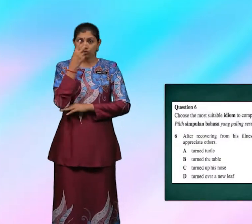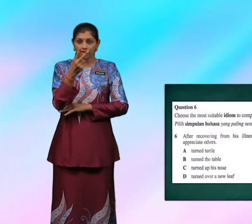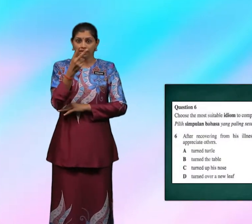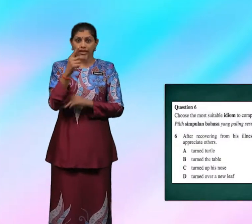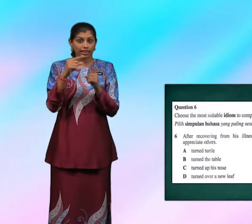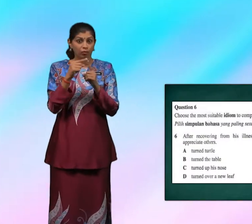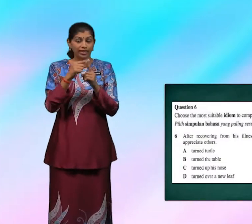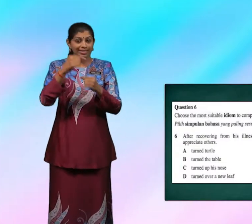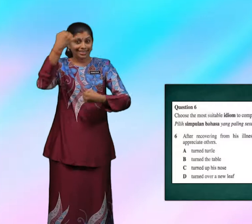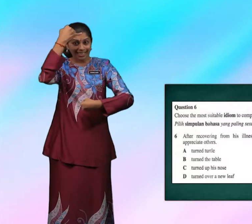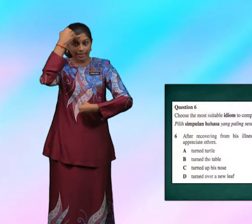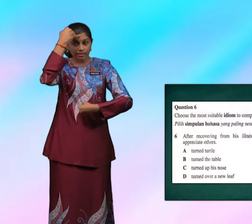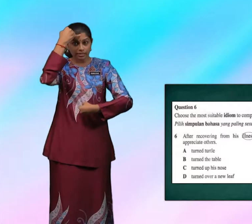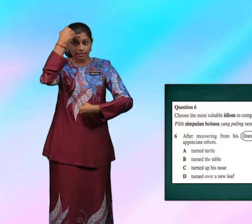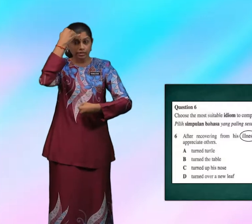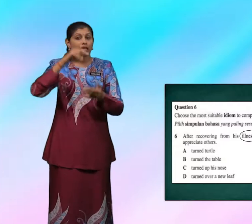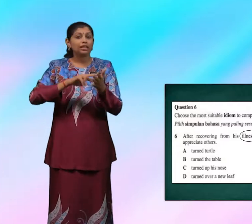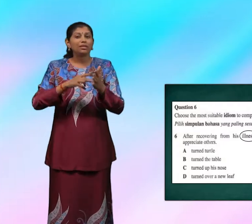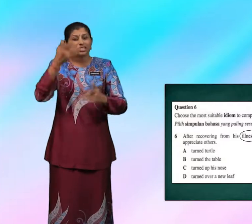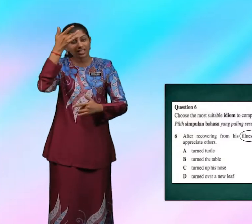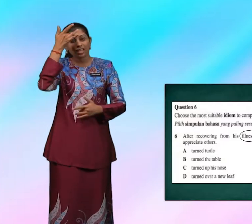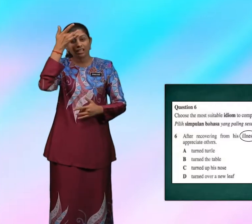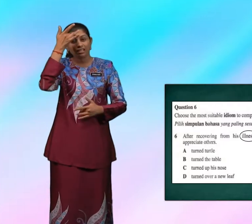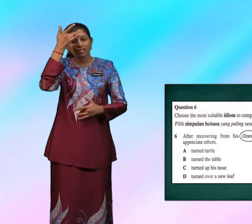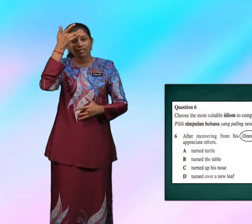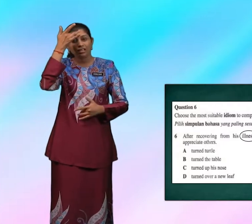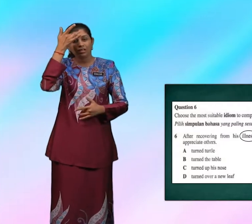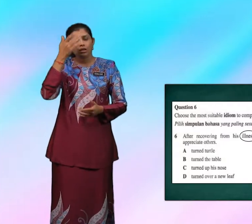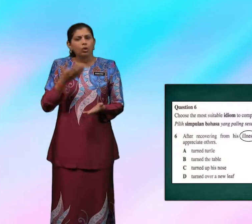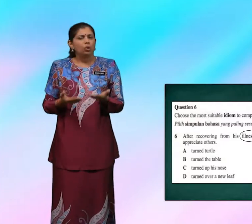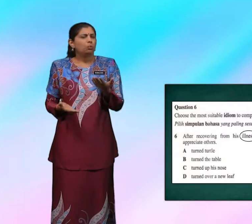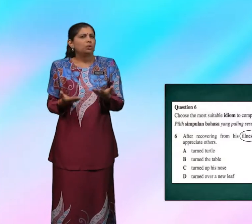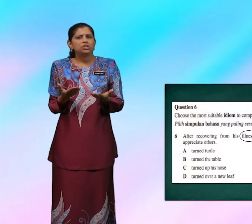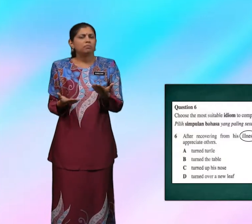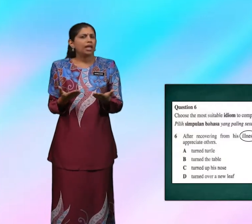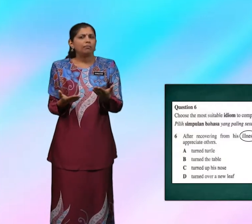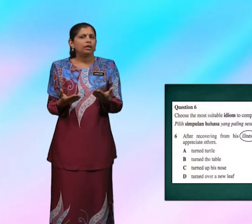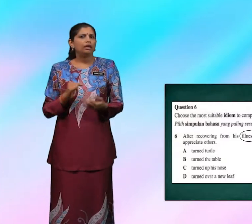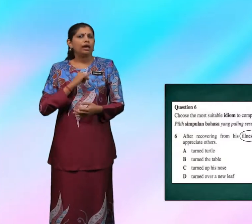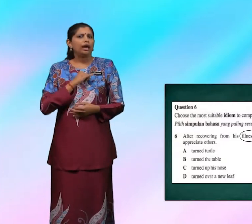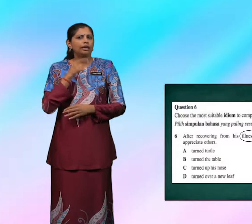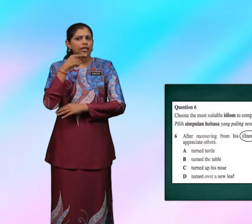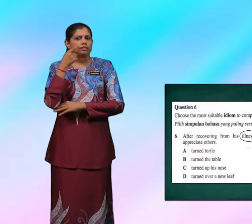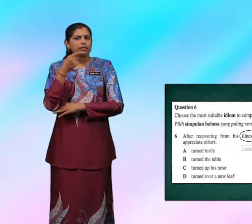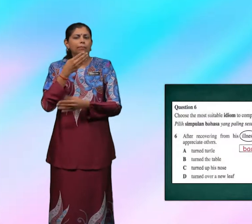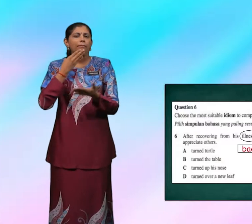You see, the word illness, it means sick. Which maybe I can say